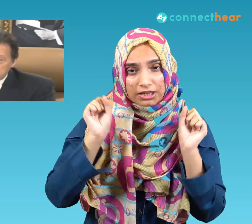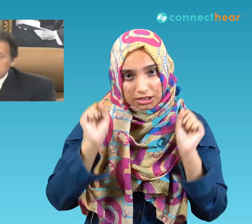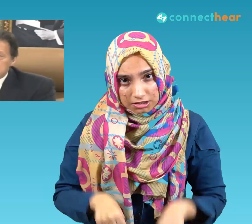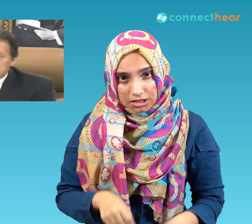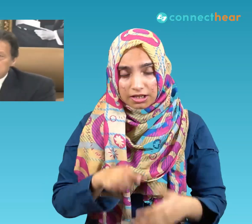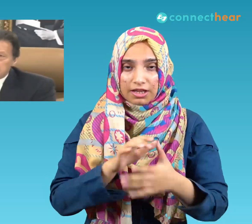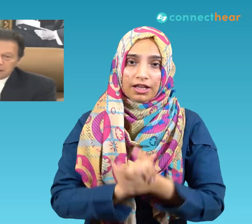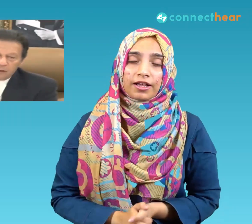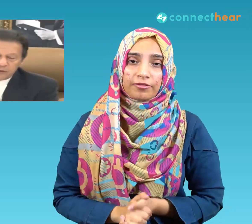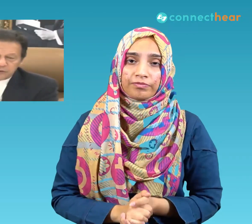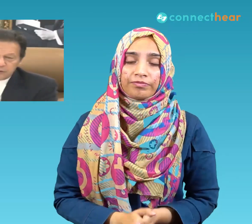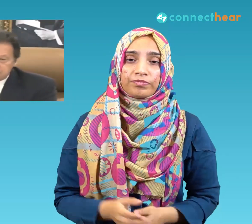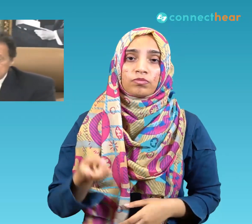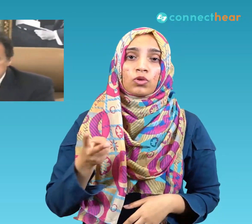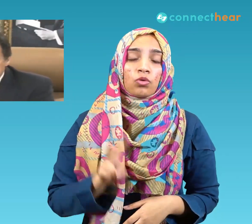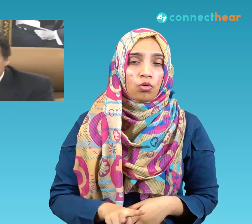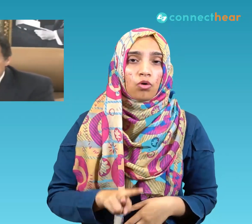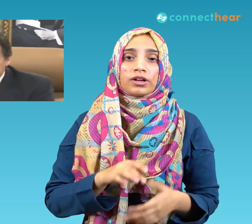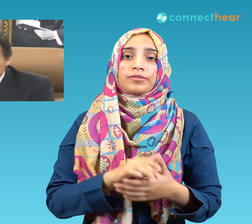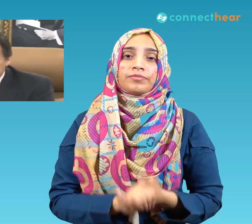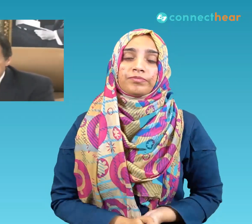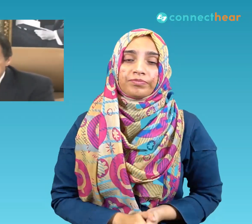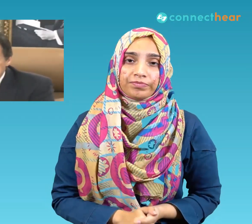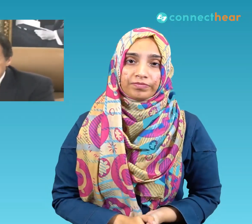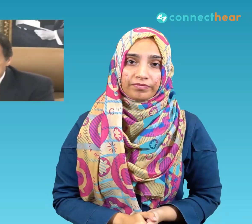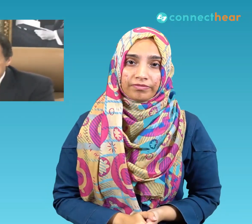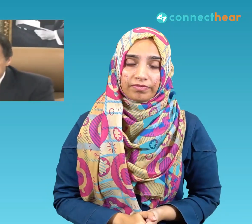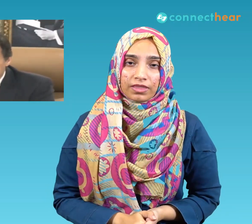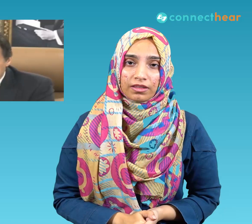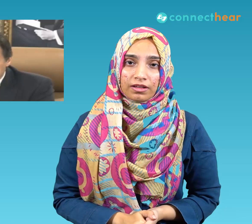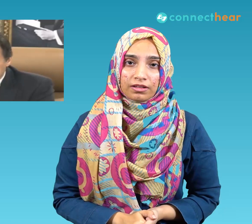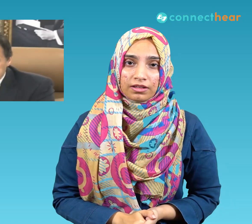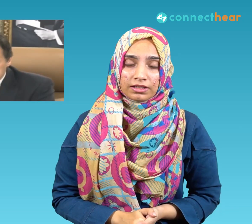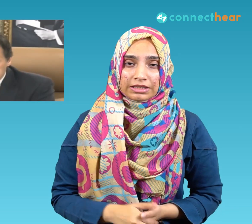it's about also these